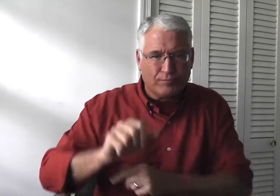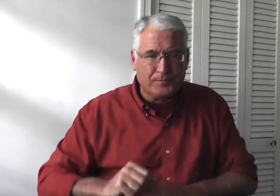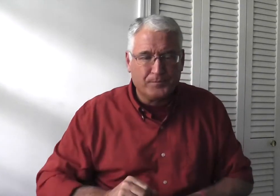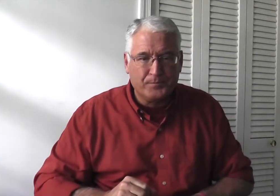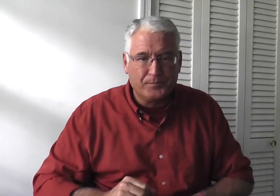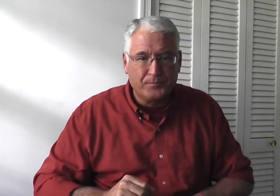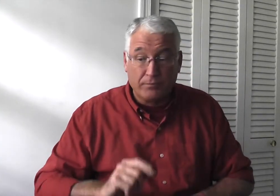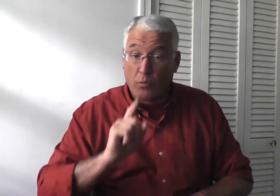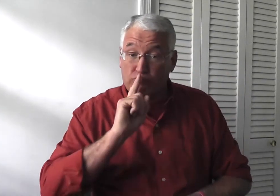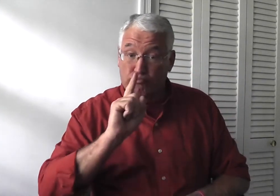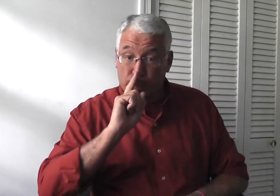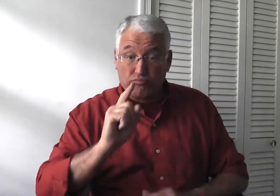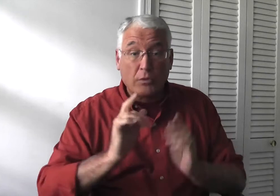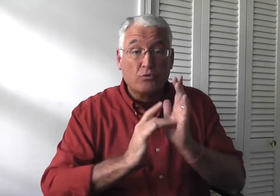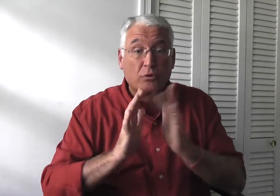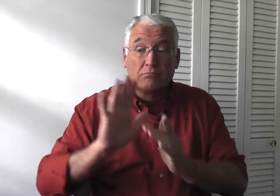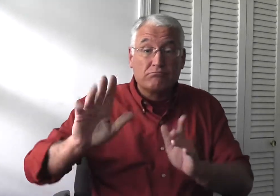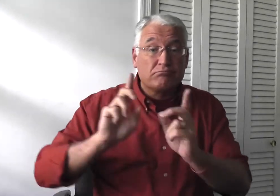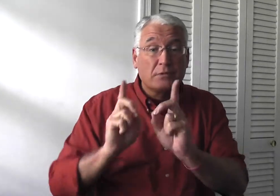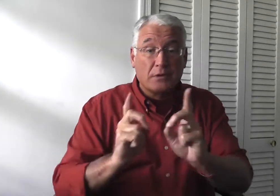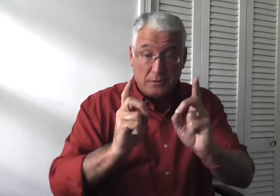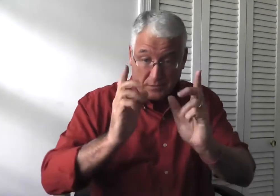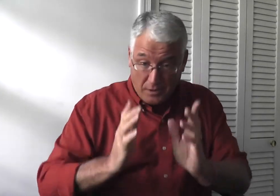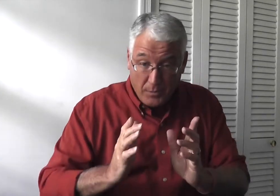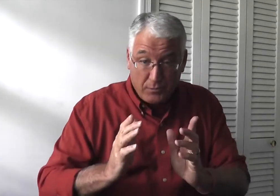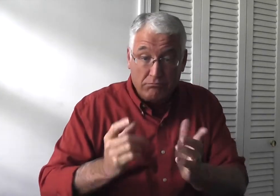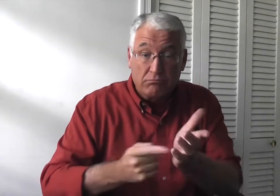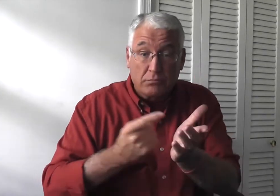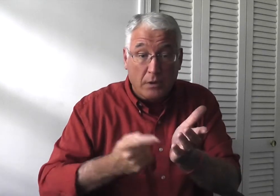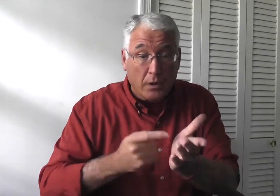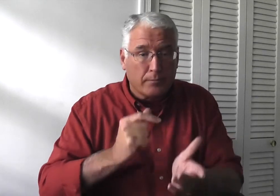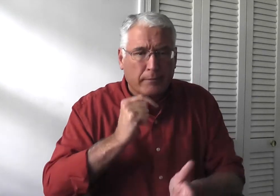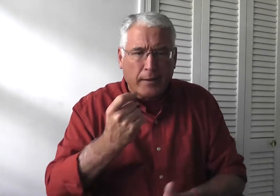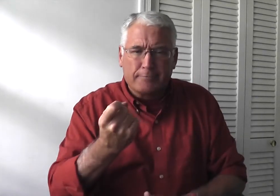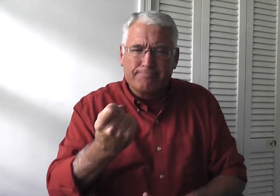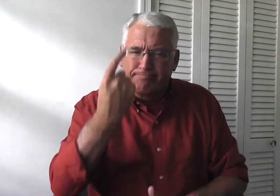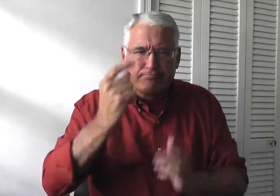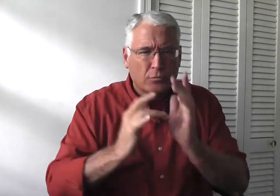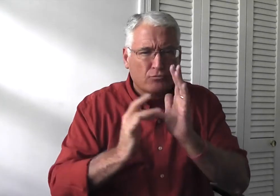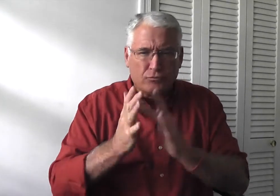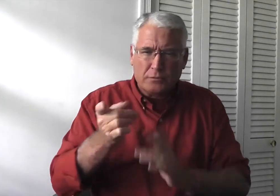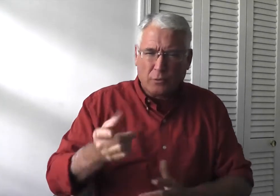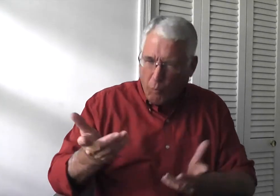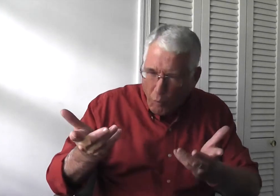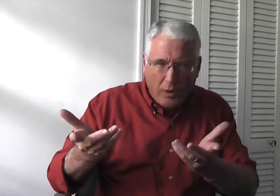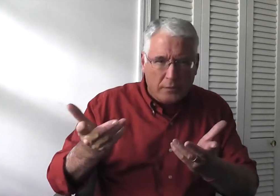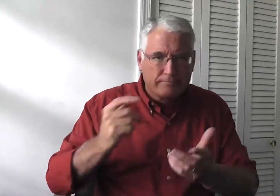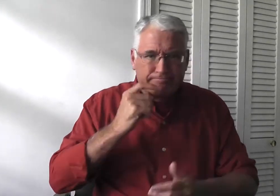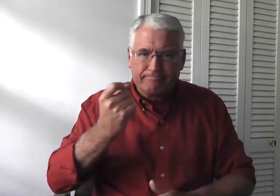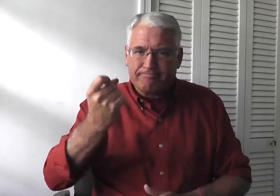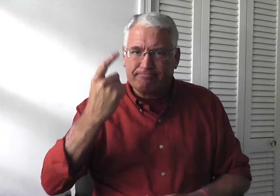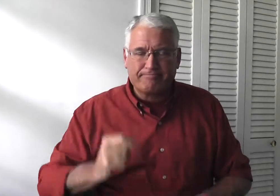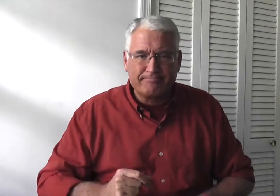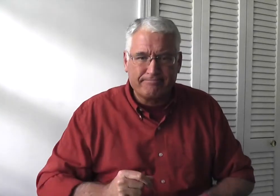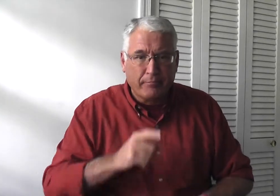talking about Jesus' relatives. It's true that Jesus' disciples sometimes didn't understand